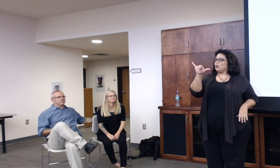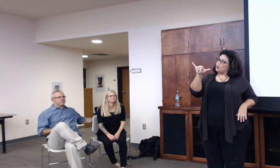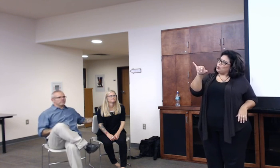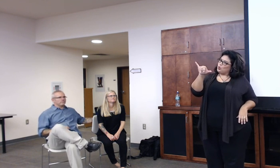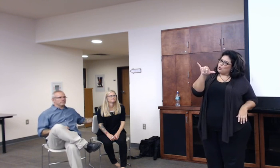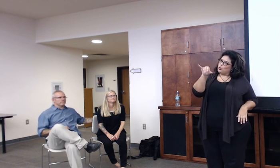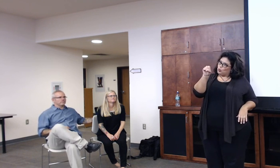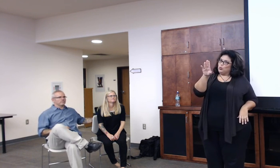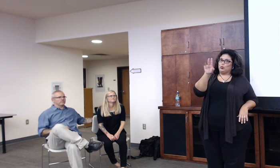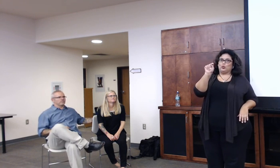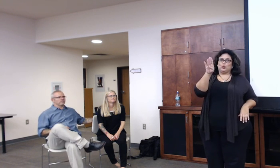is available on YouTube.